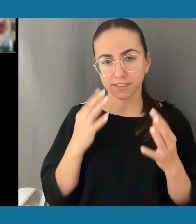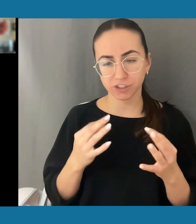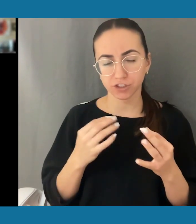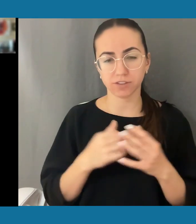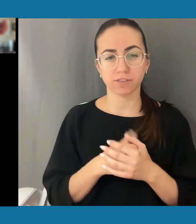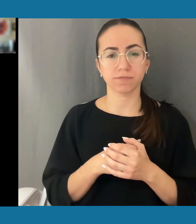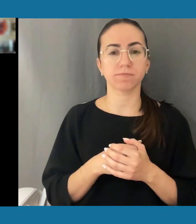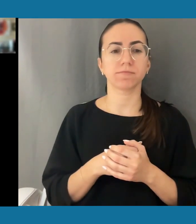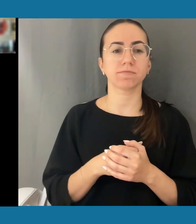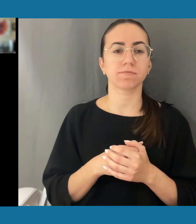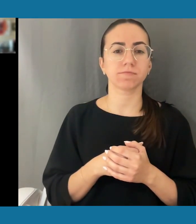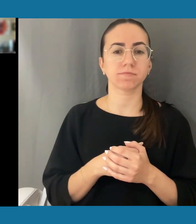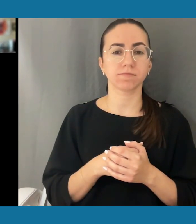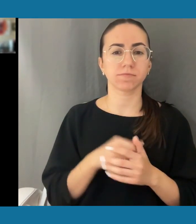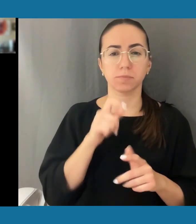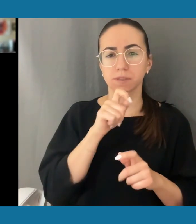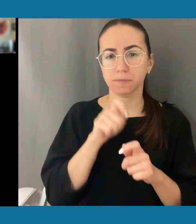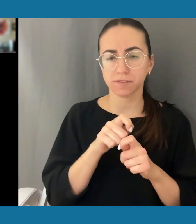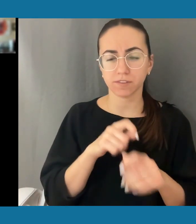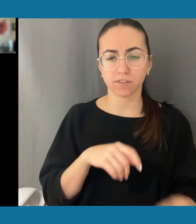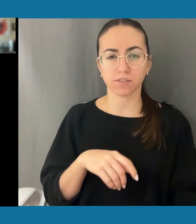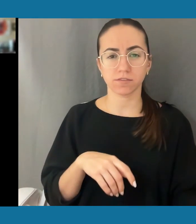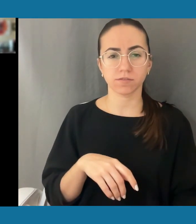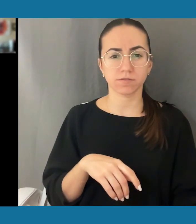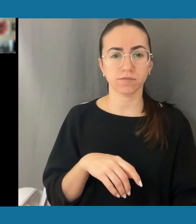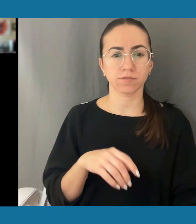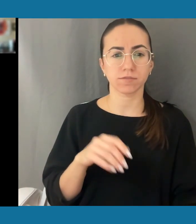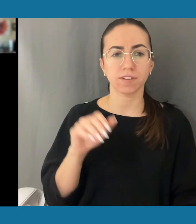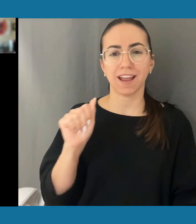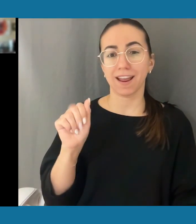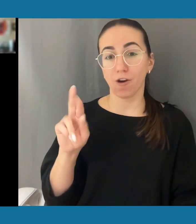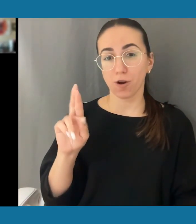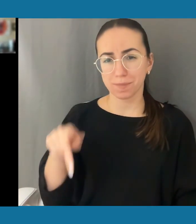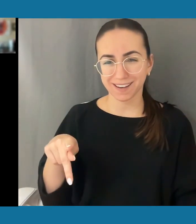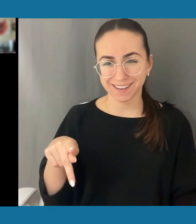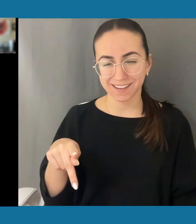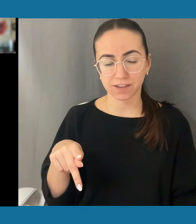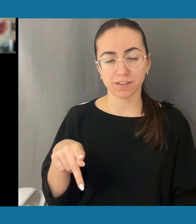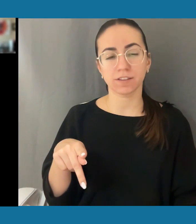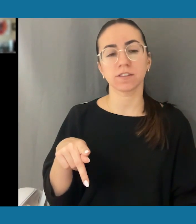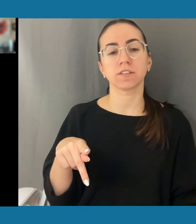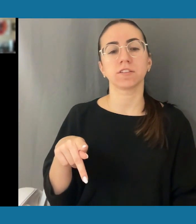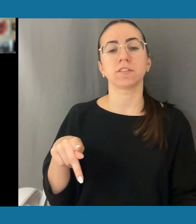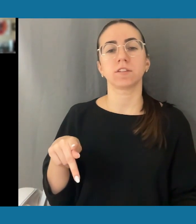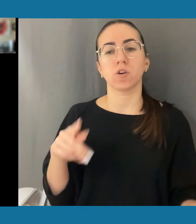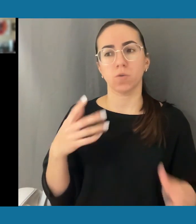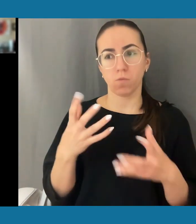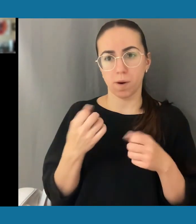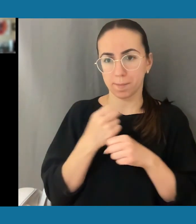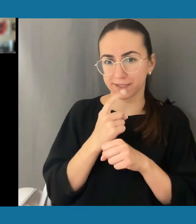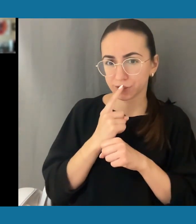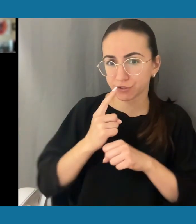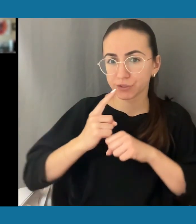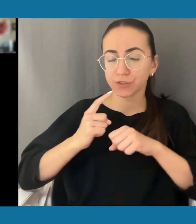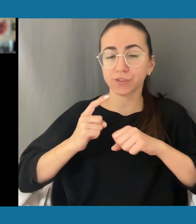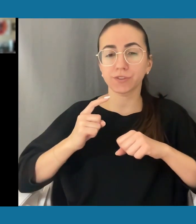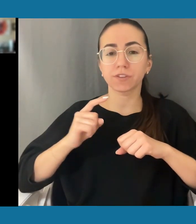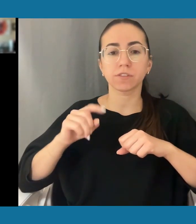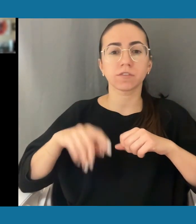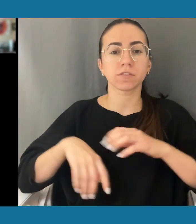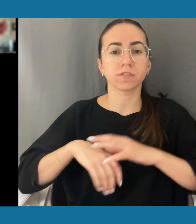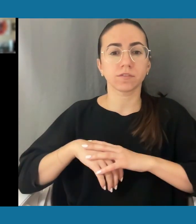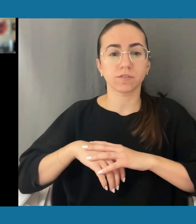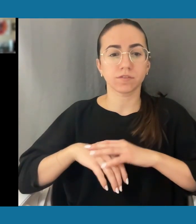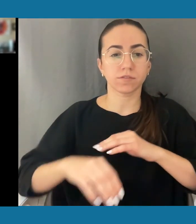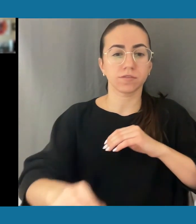particularly, organizations like AARP, where we wanted to make sure that this was going to be something that